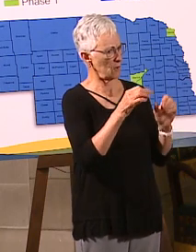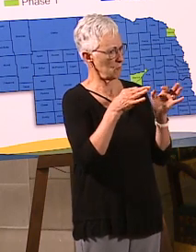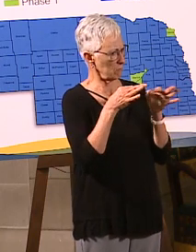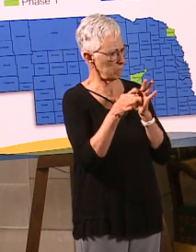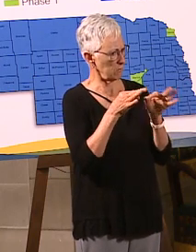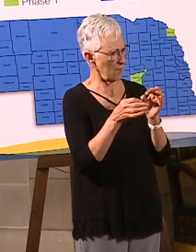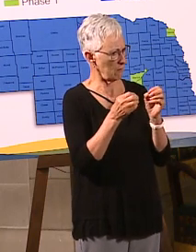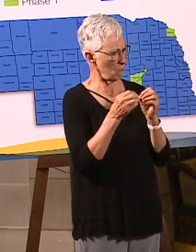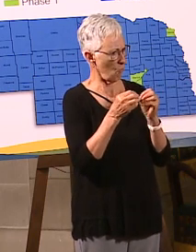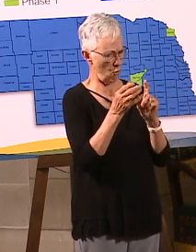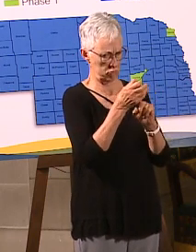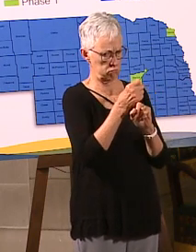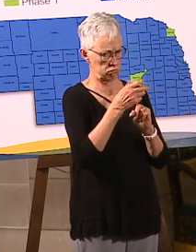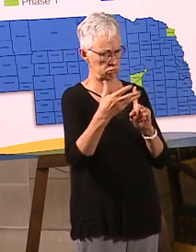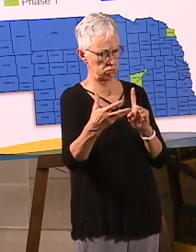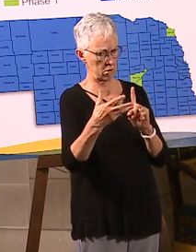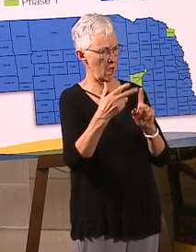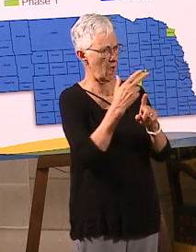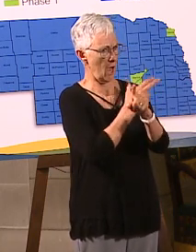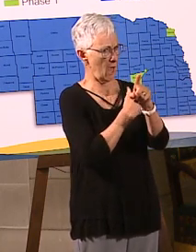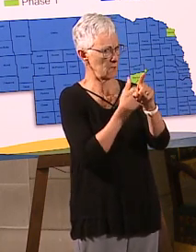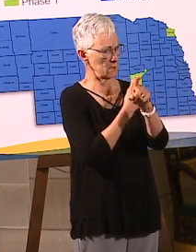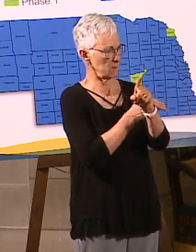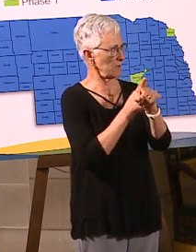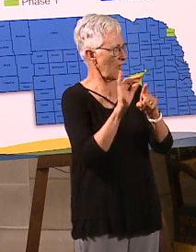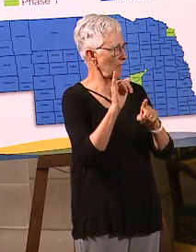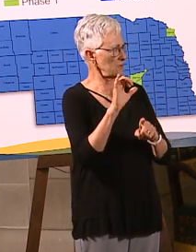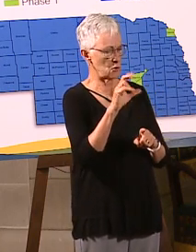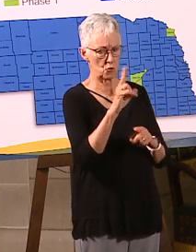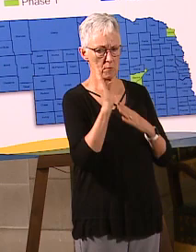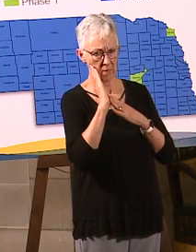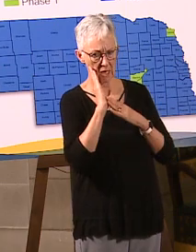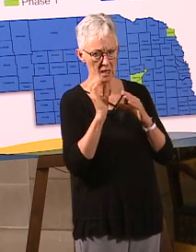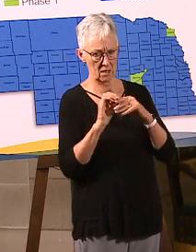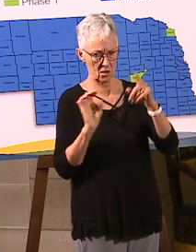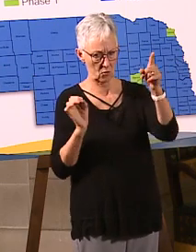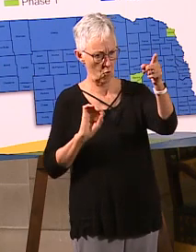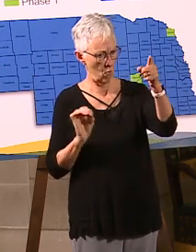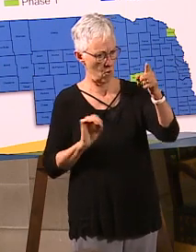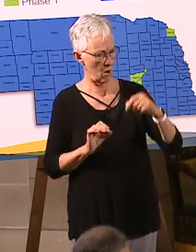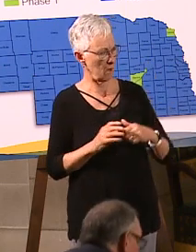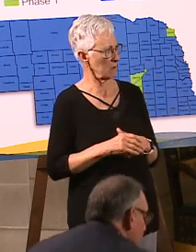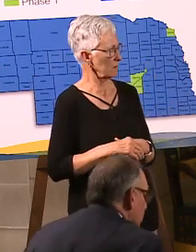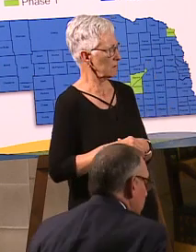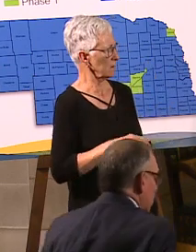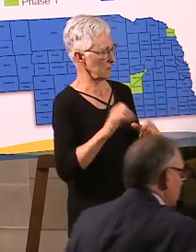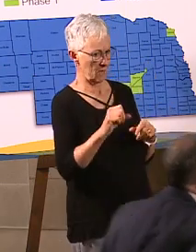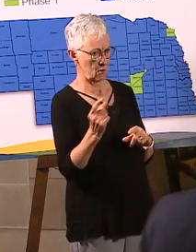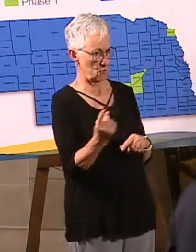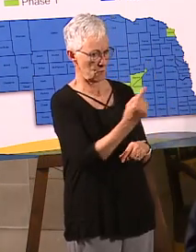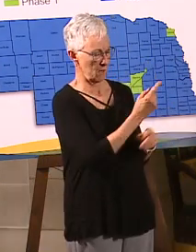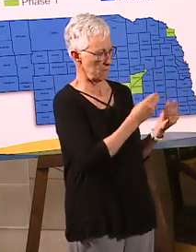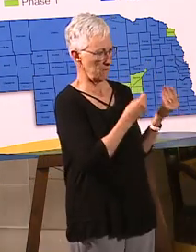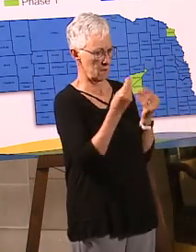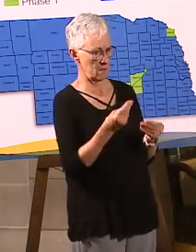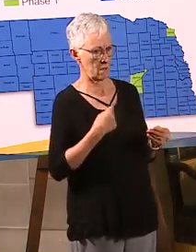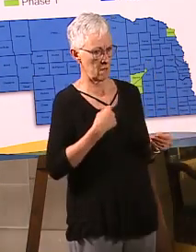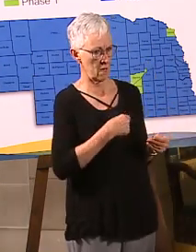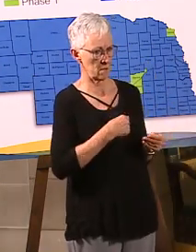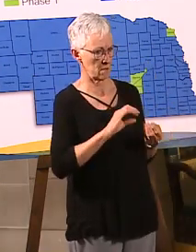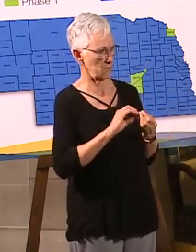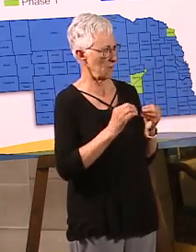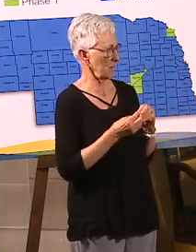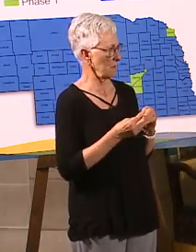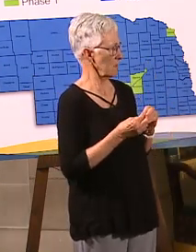said it was 20% now? Dr. Anton, do you happen to have those numbers on top? Can you come up and just give us those numbers, please? Thanks. Maybe Lincoln too, because